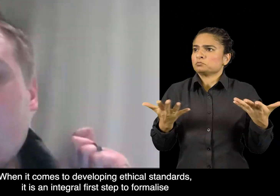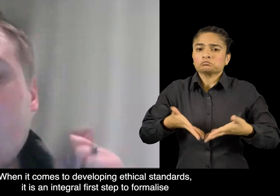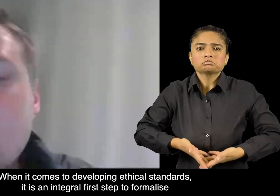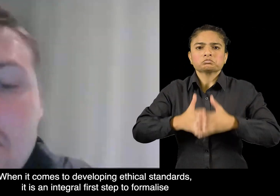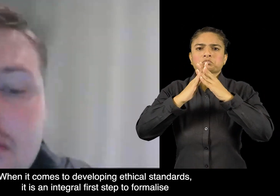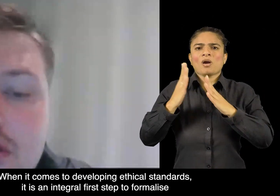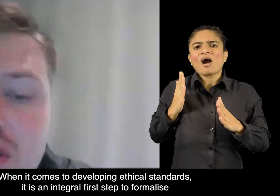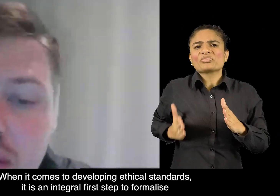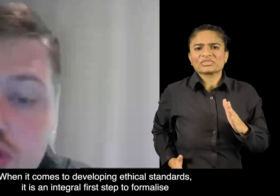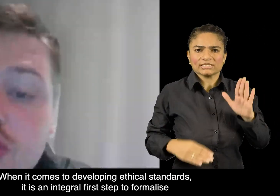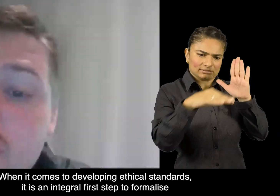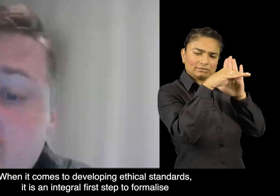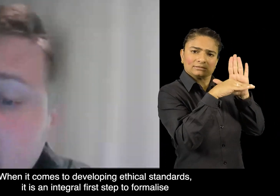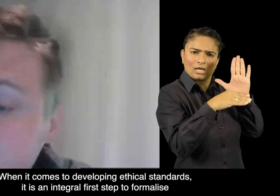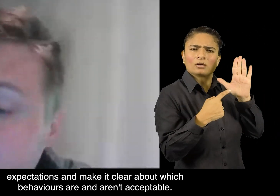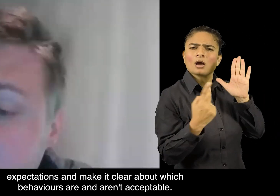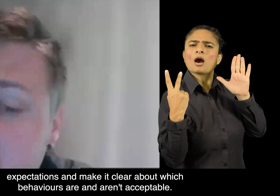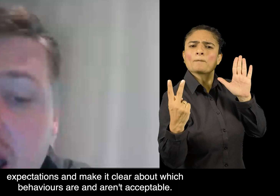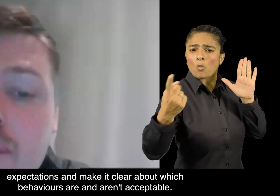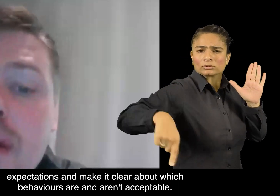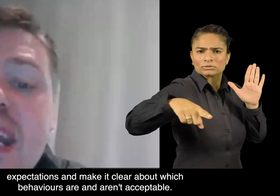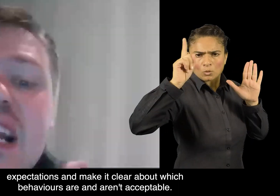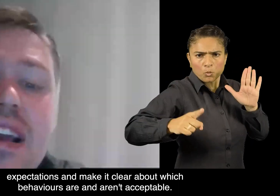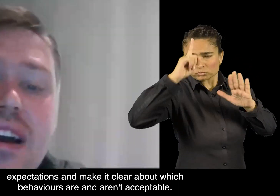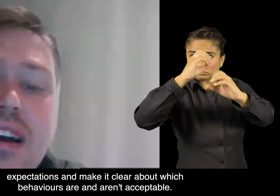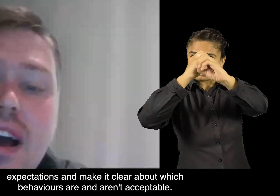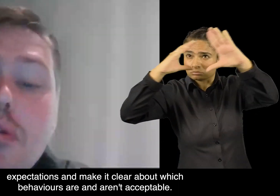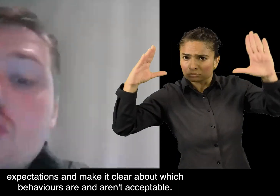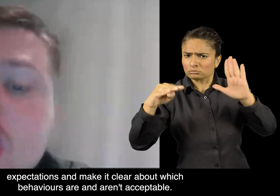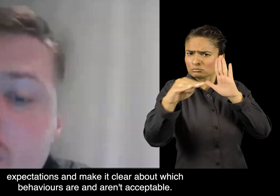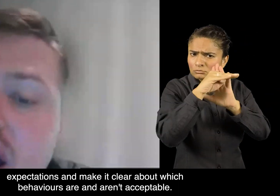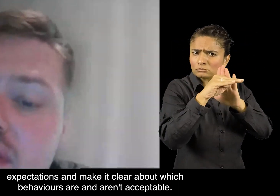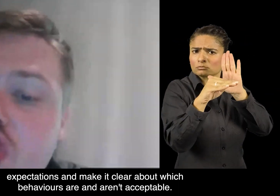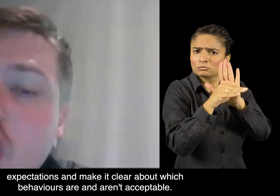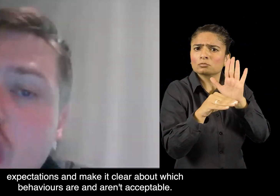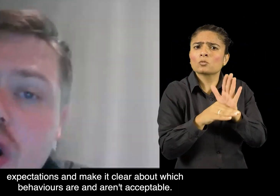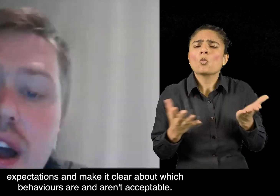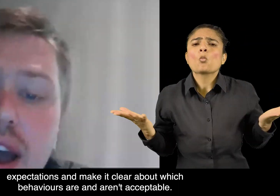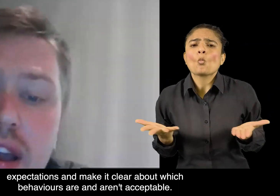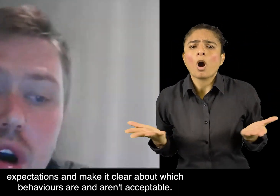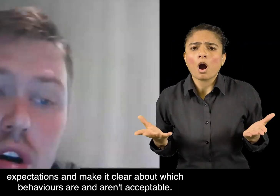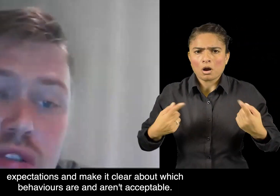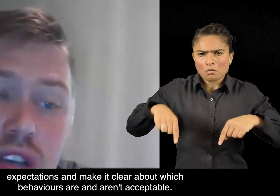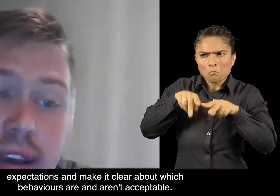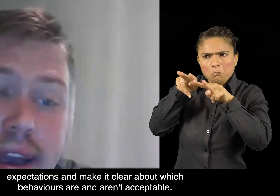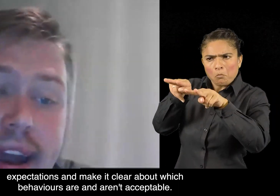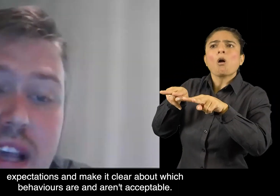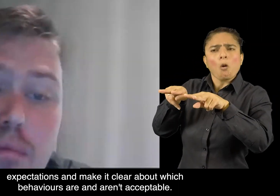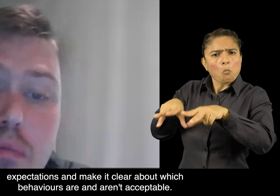an integral first step to formalize expectations and make it clear about which behaviors are and